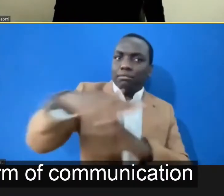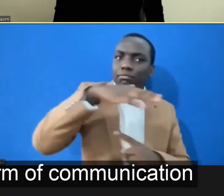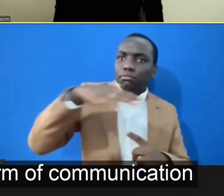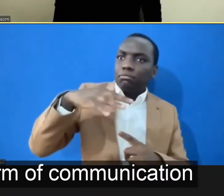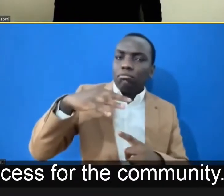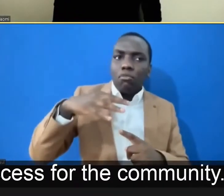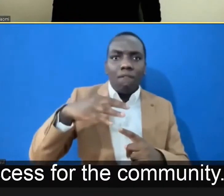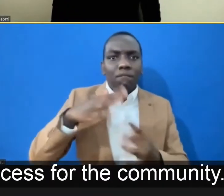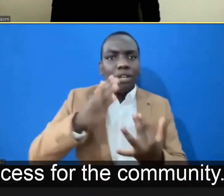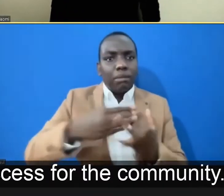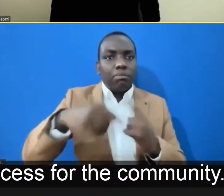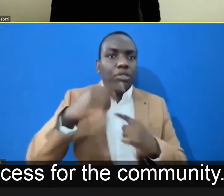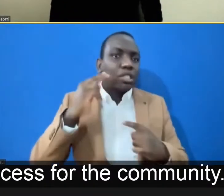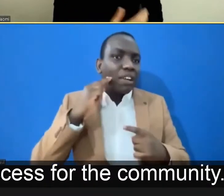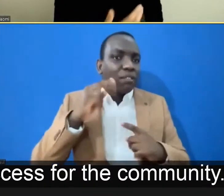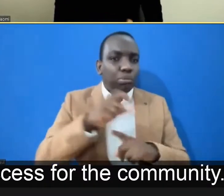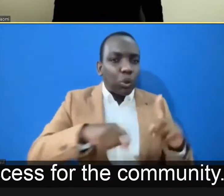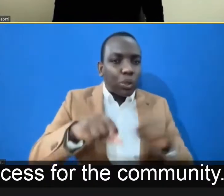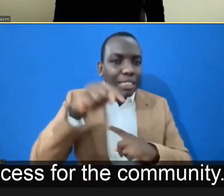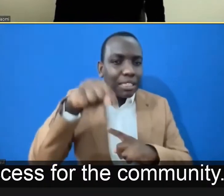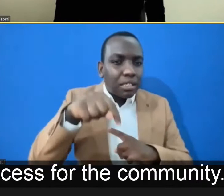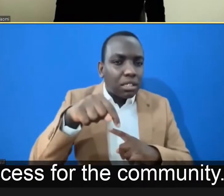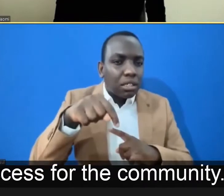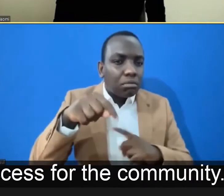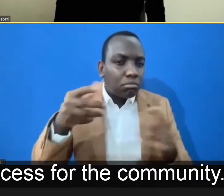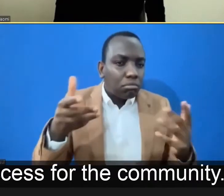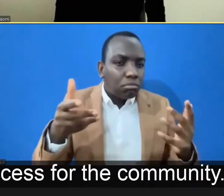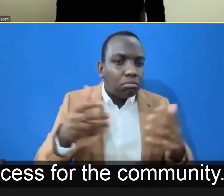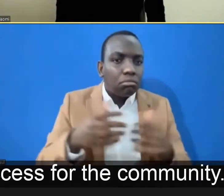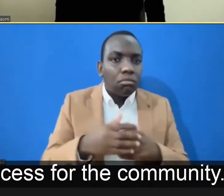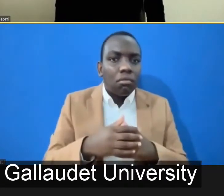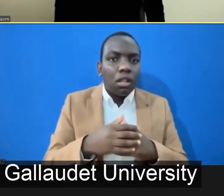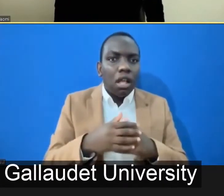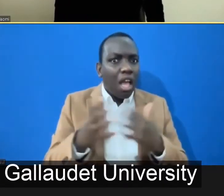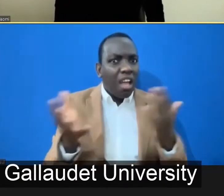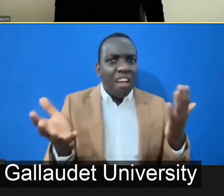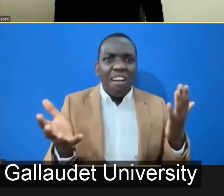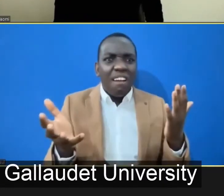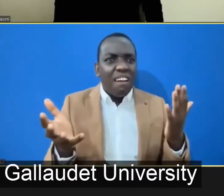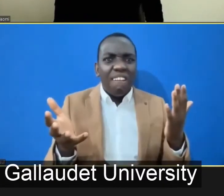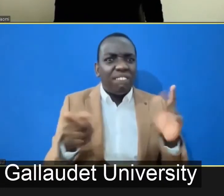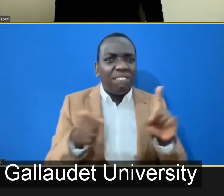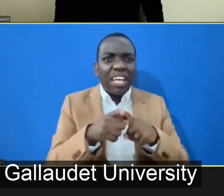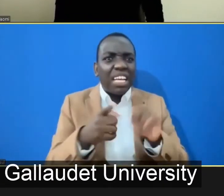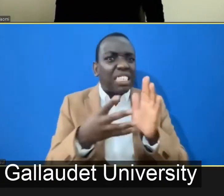communication to enable access and improve access for the community.